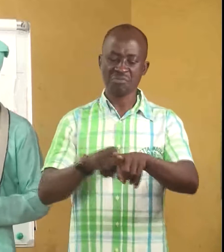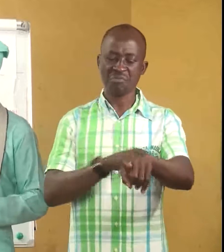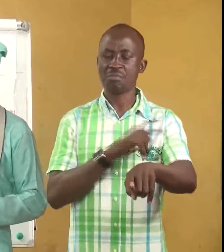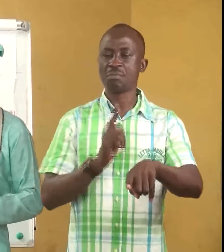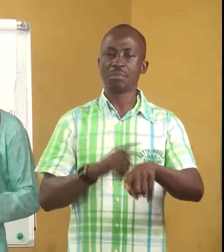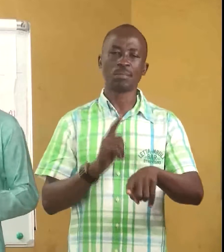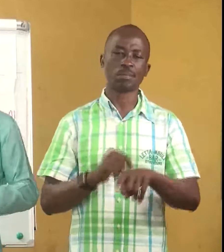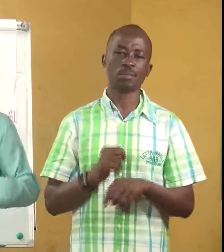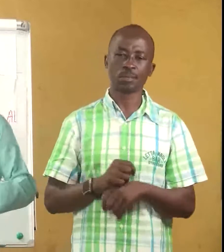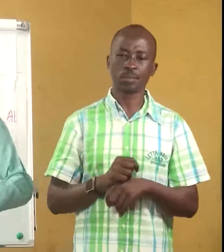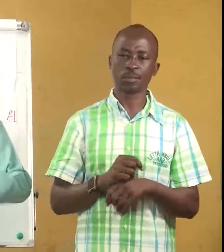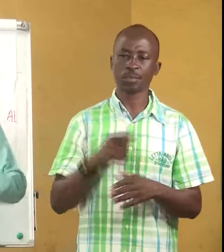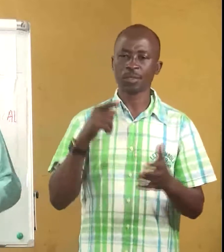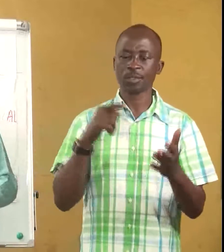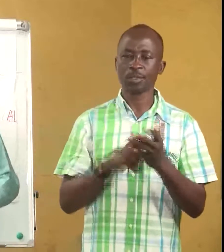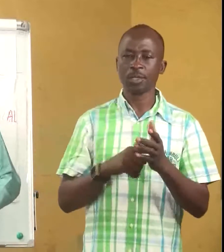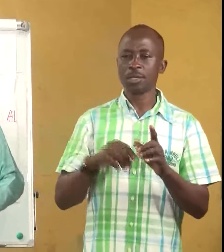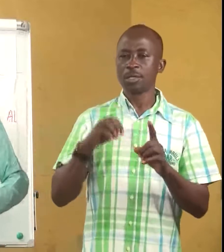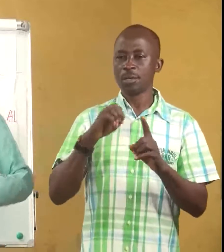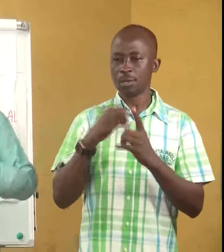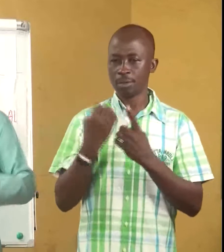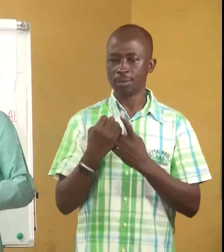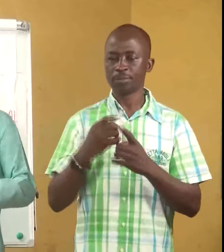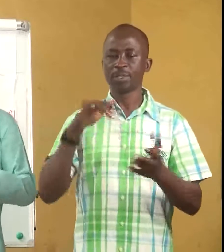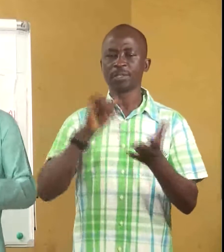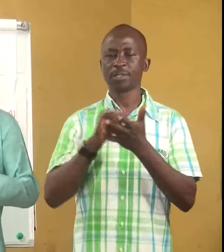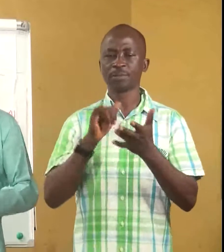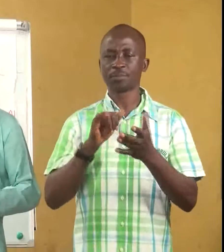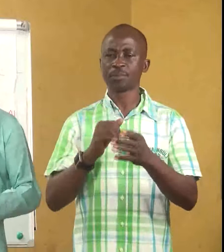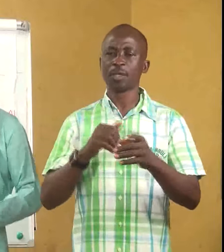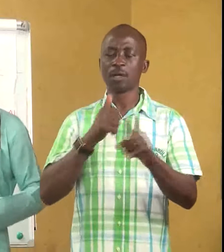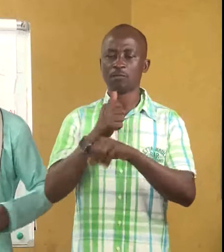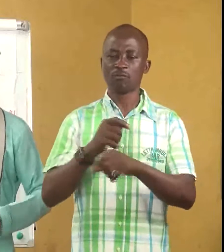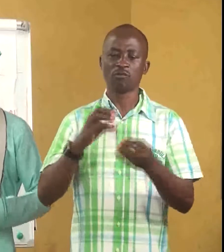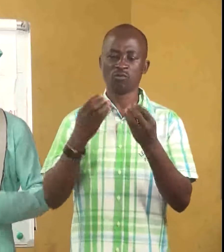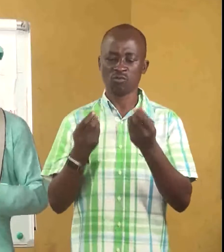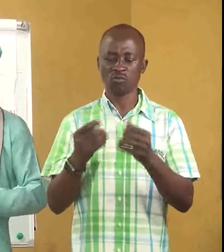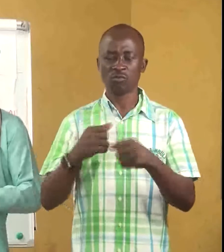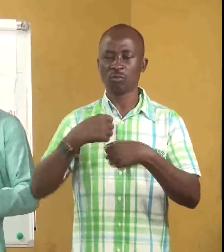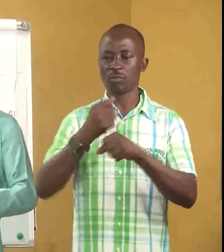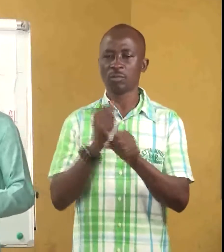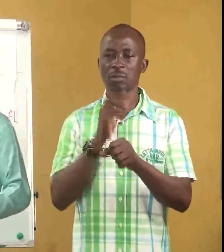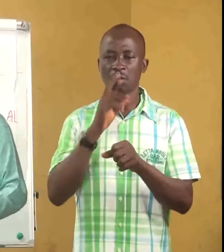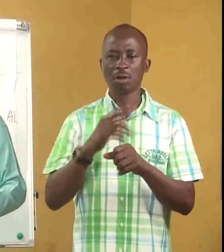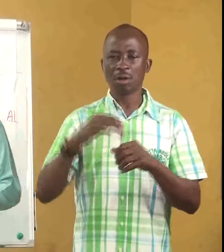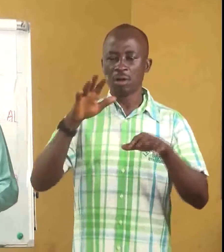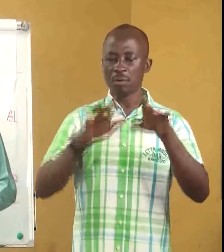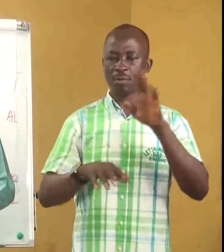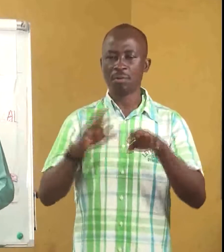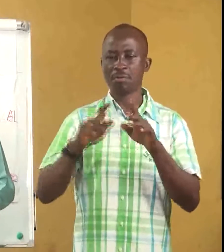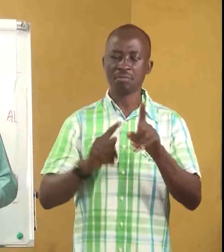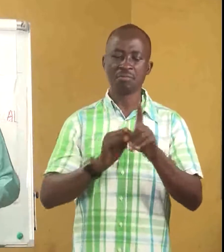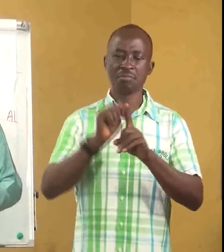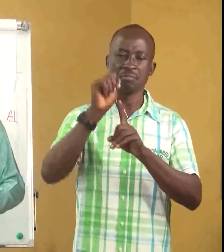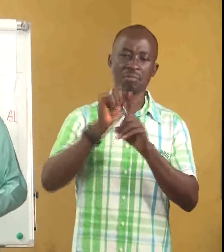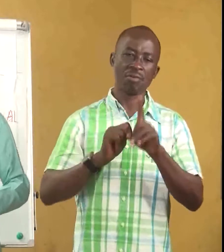time. The elements of climate that affect soil formation are rainfall,